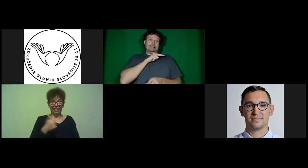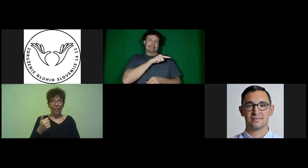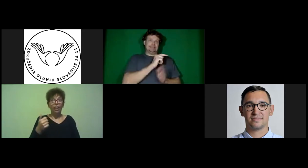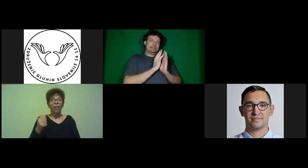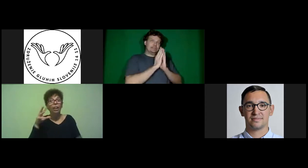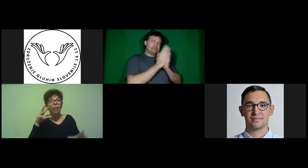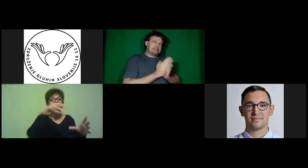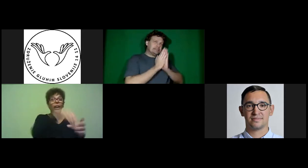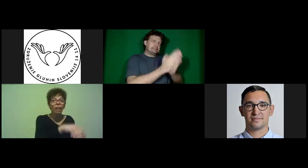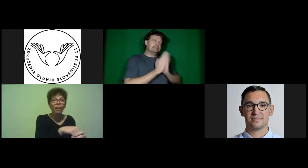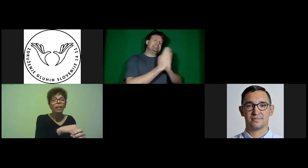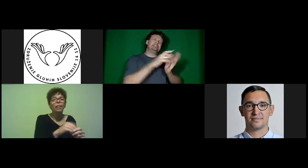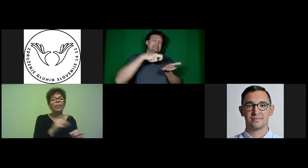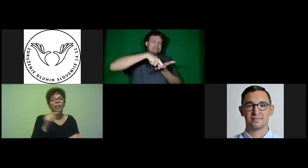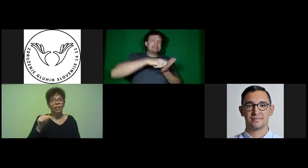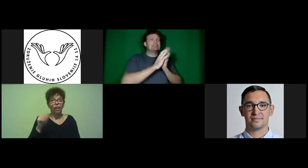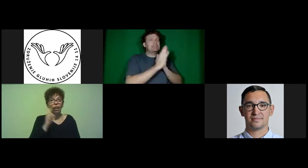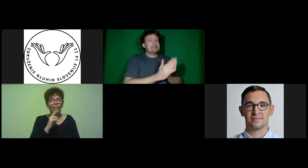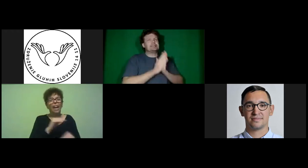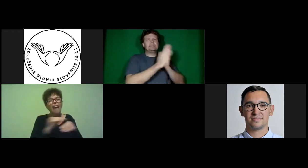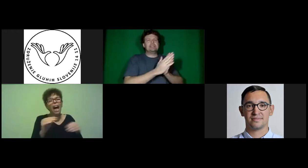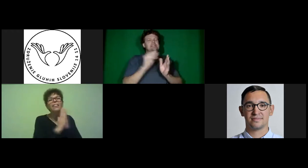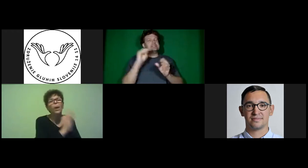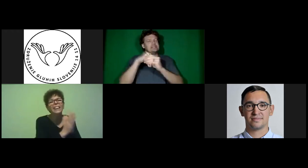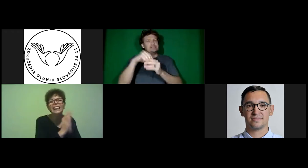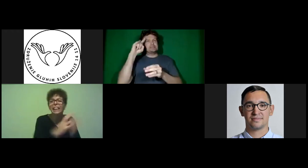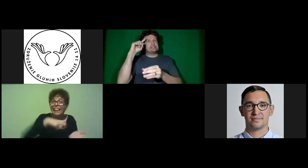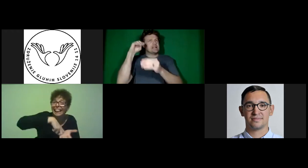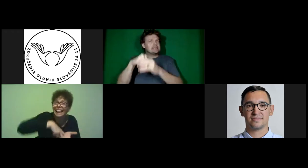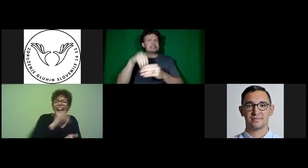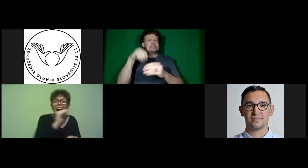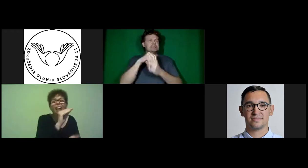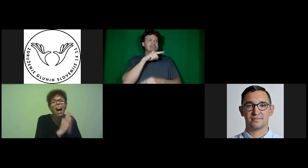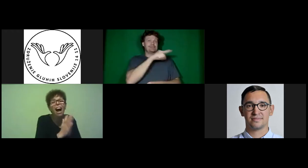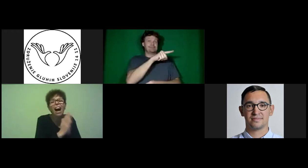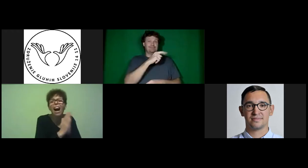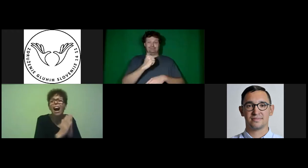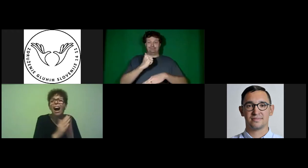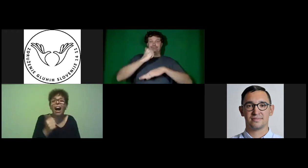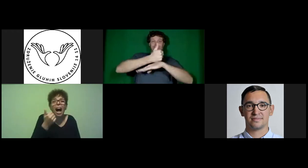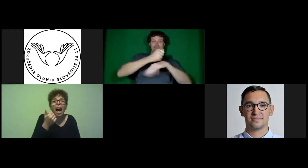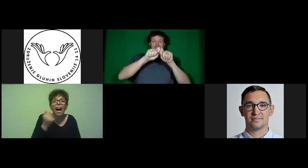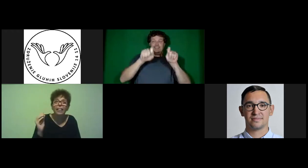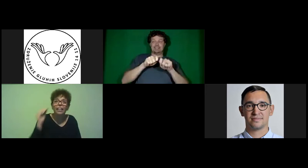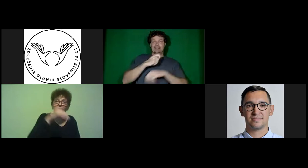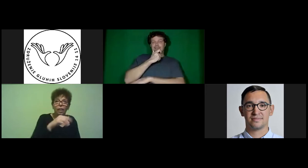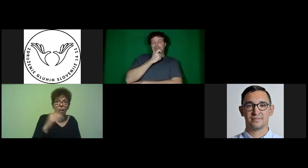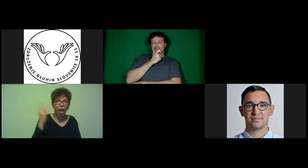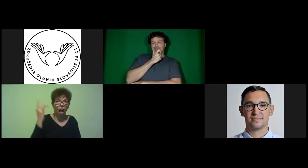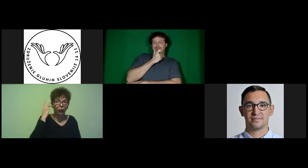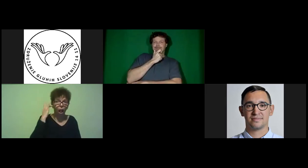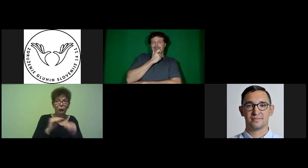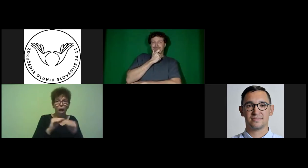match, in which they selected the best youth player. So my coach asked me to be allowed to be in